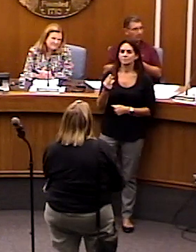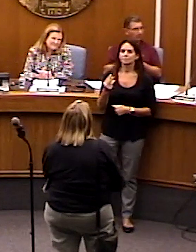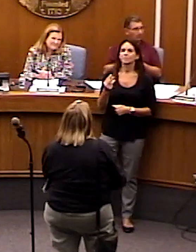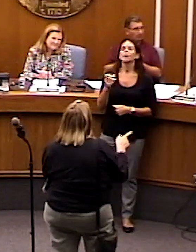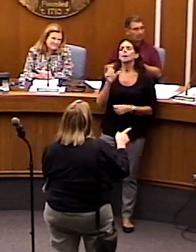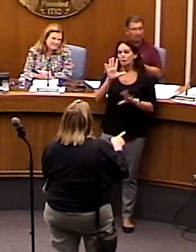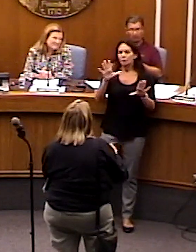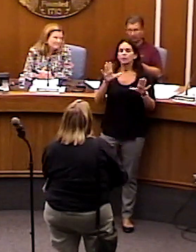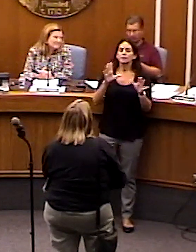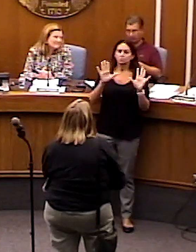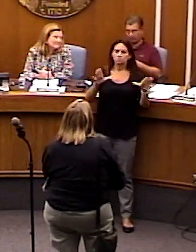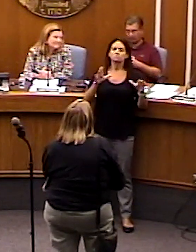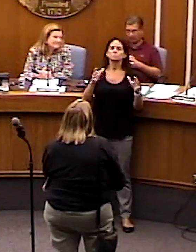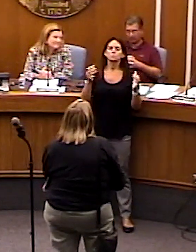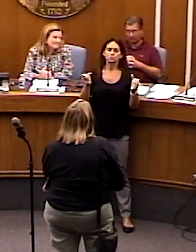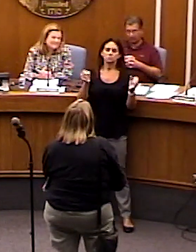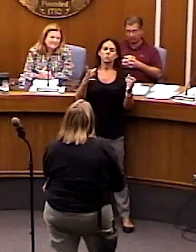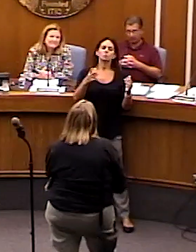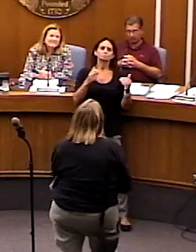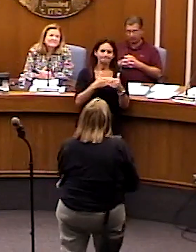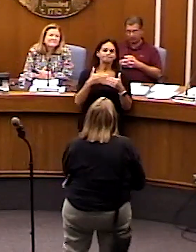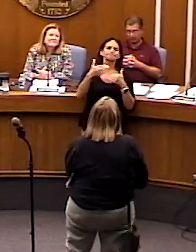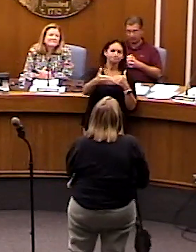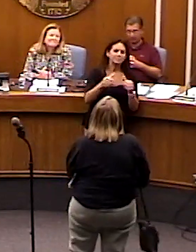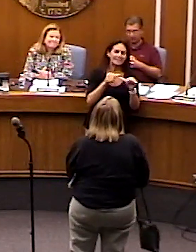Let's move beyond that.